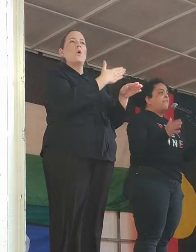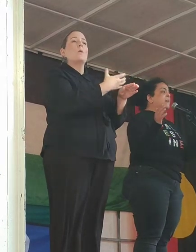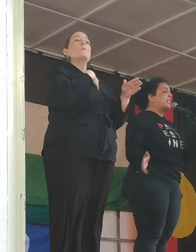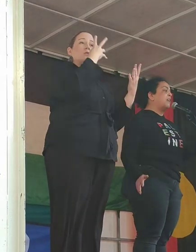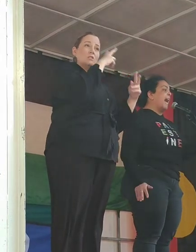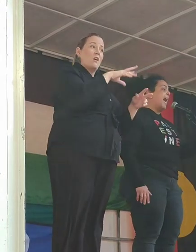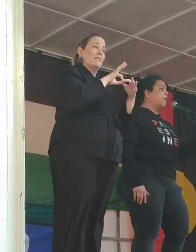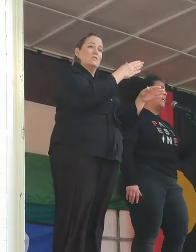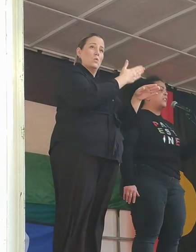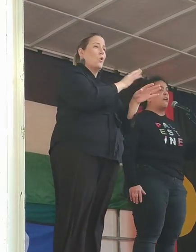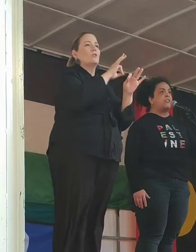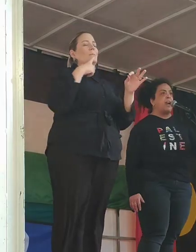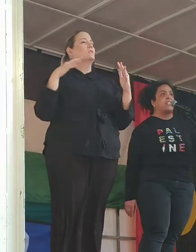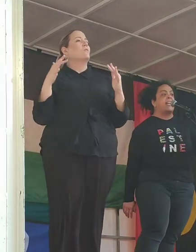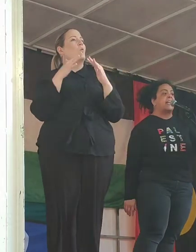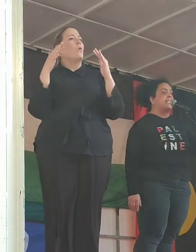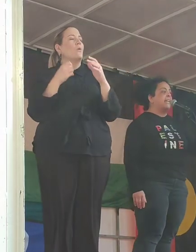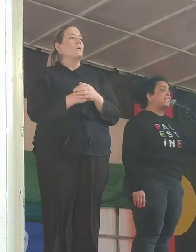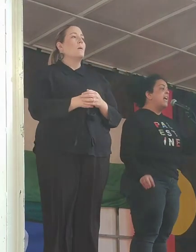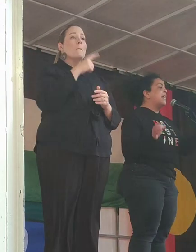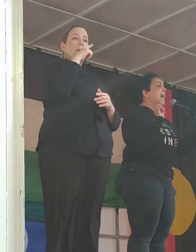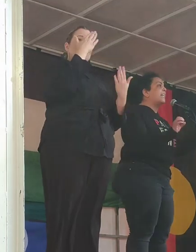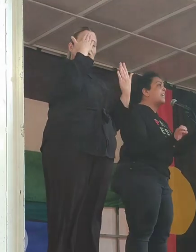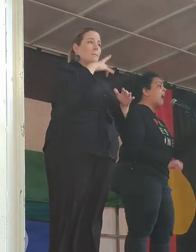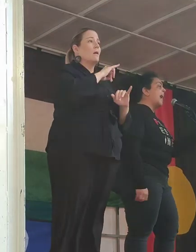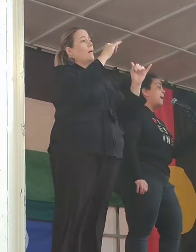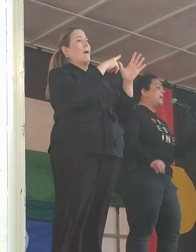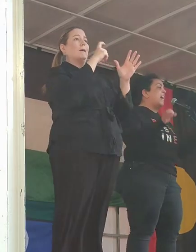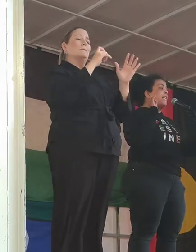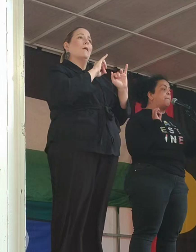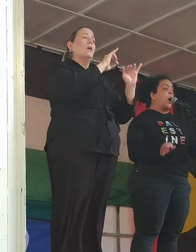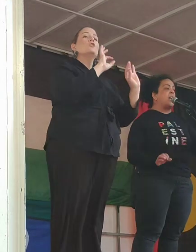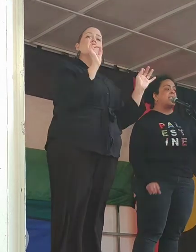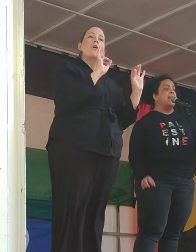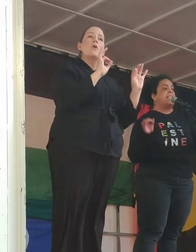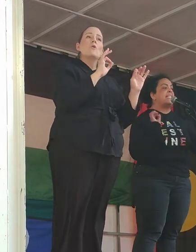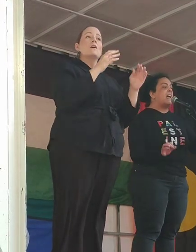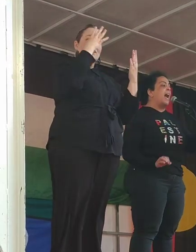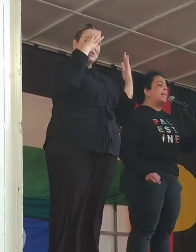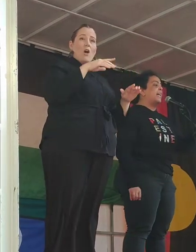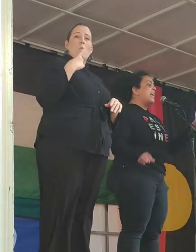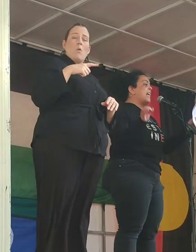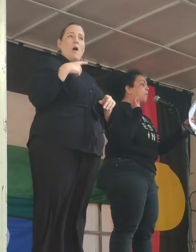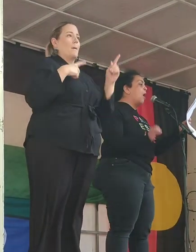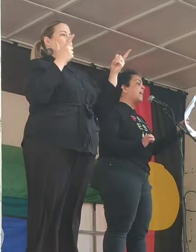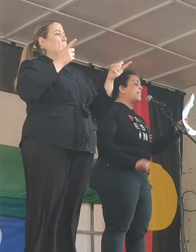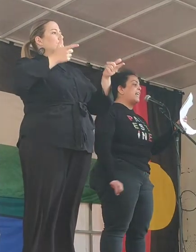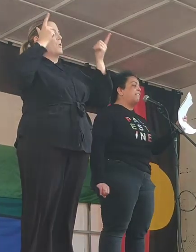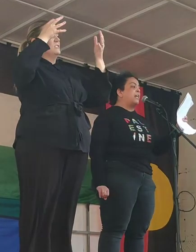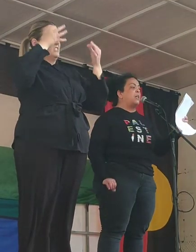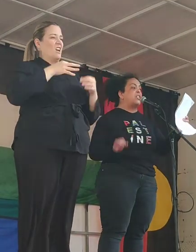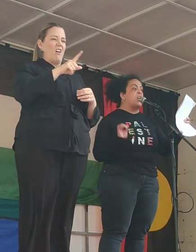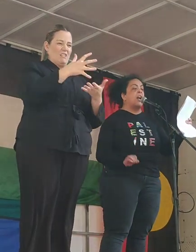Most don't die of mystery ailments or in tragic accidents. They die because a boss decided